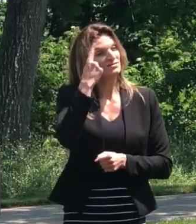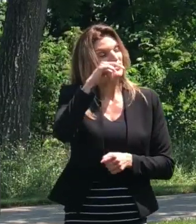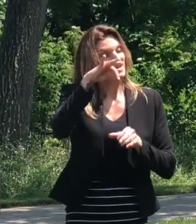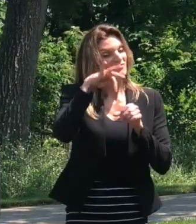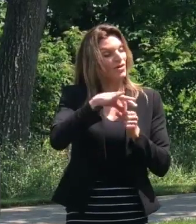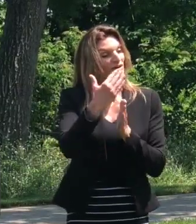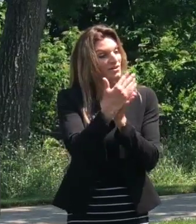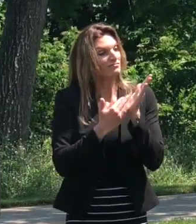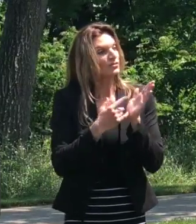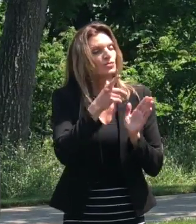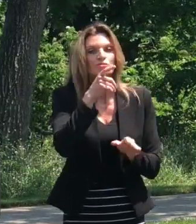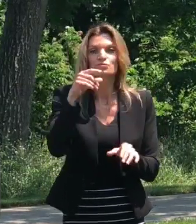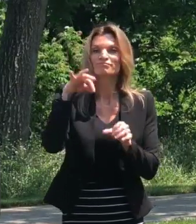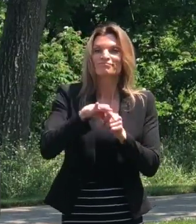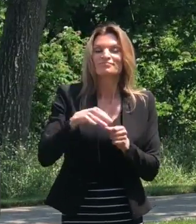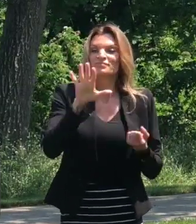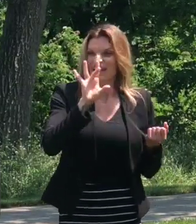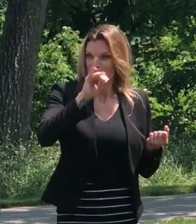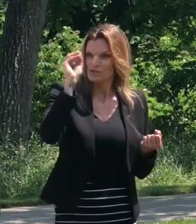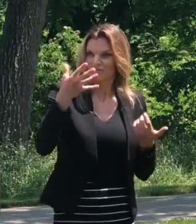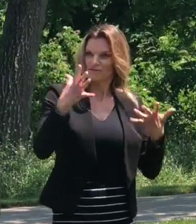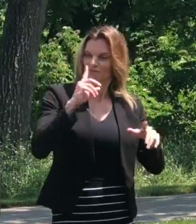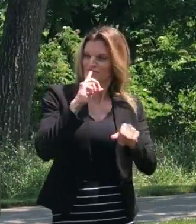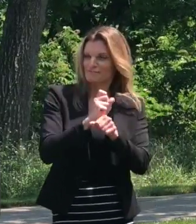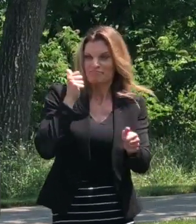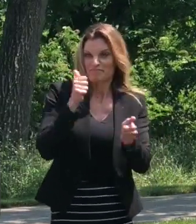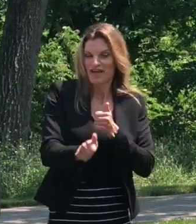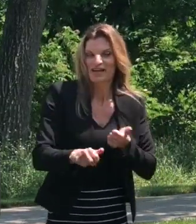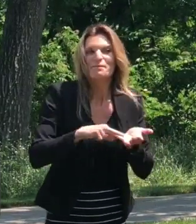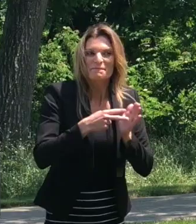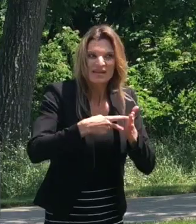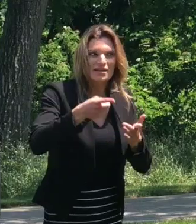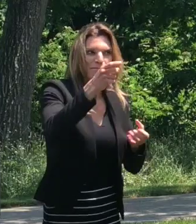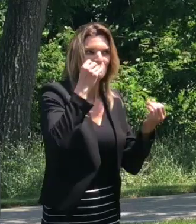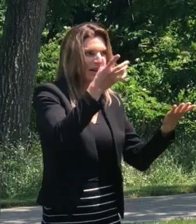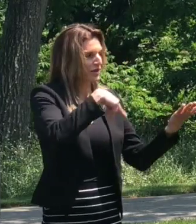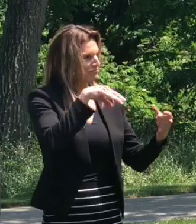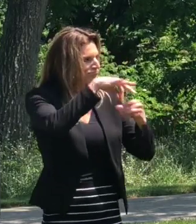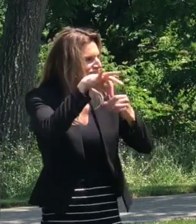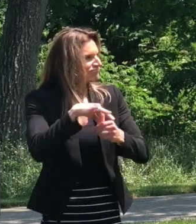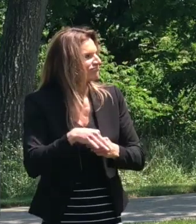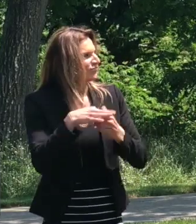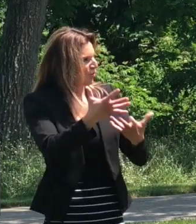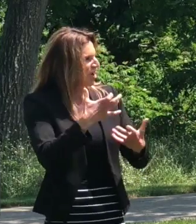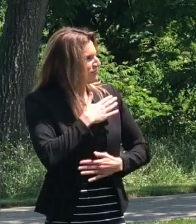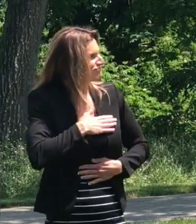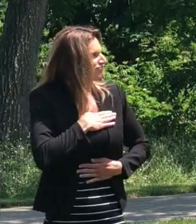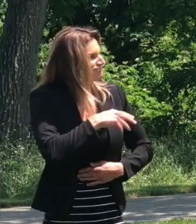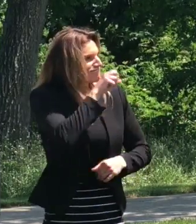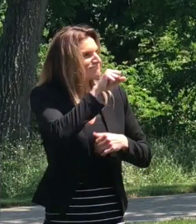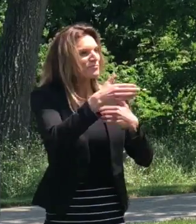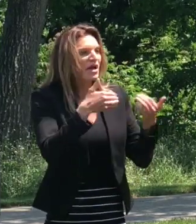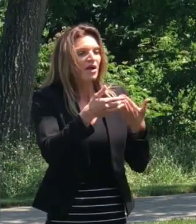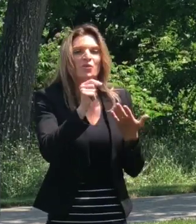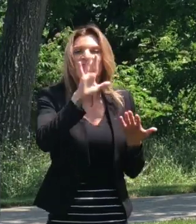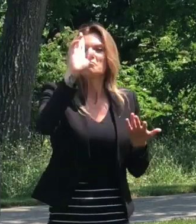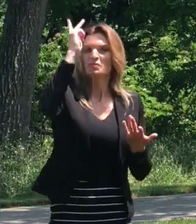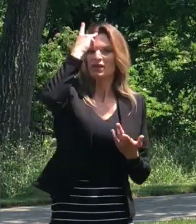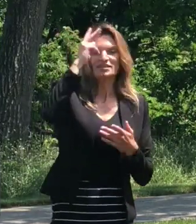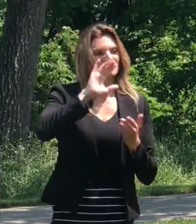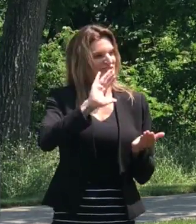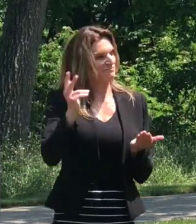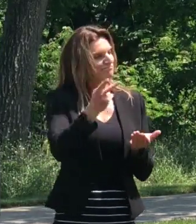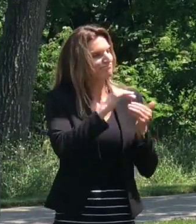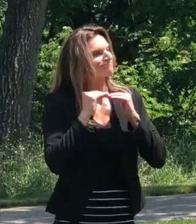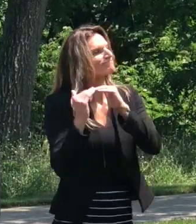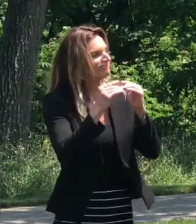are that beloved in this moment, and yet we know that our parks and recreation is. We understand that we've got a